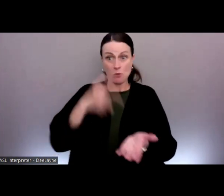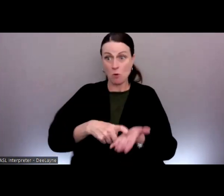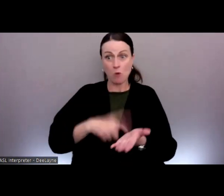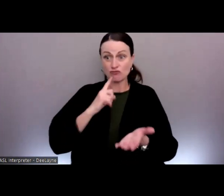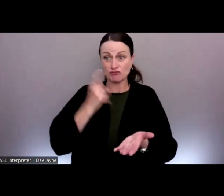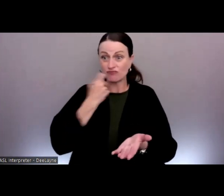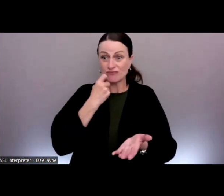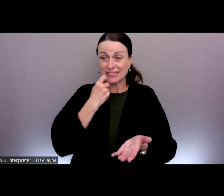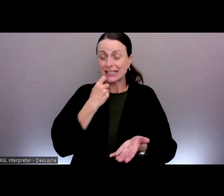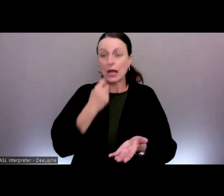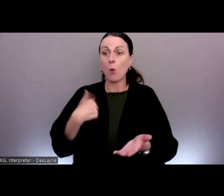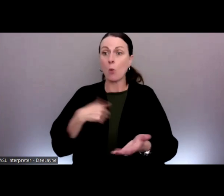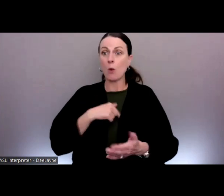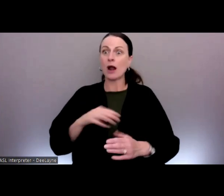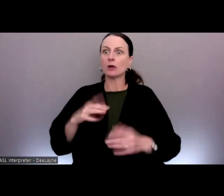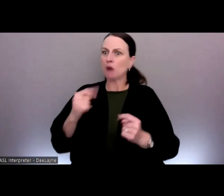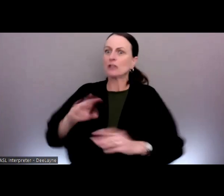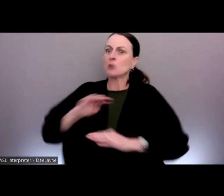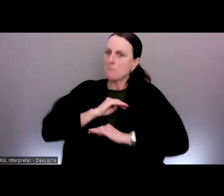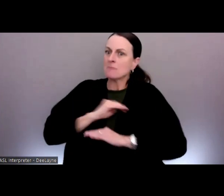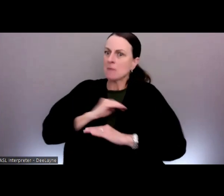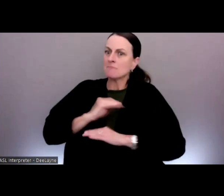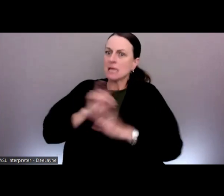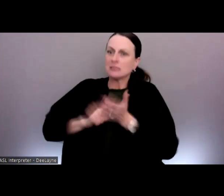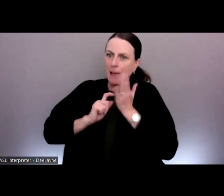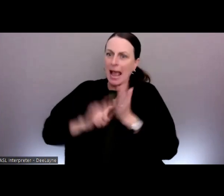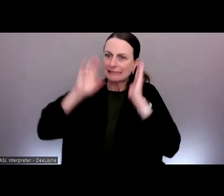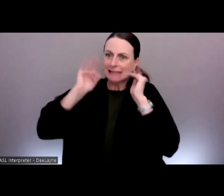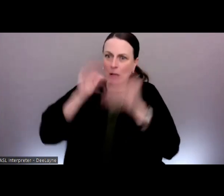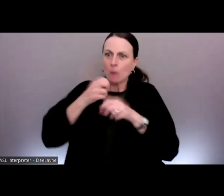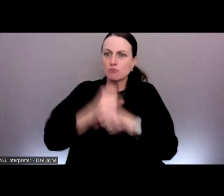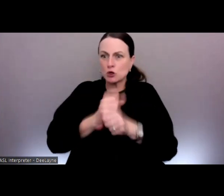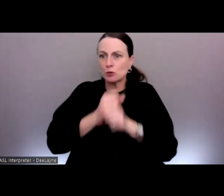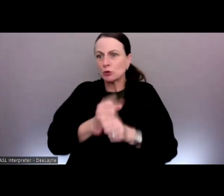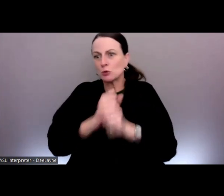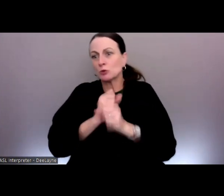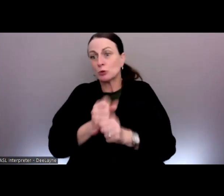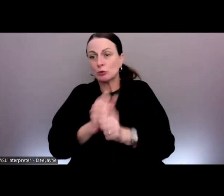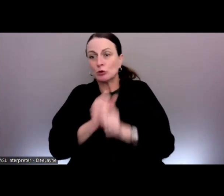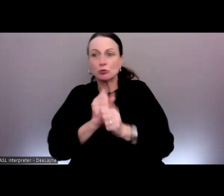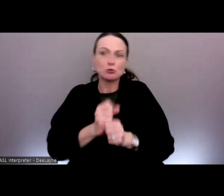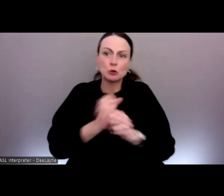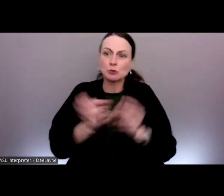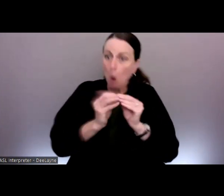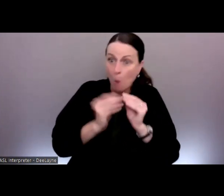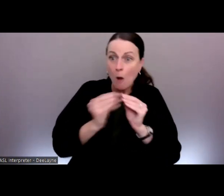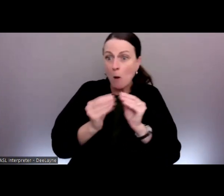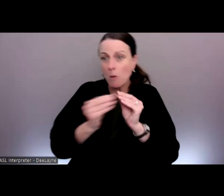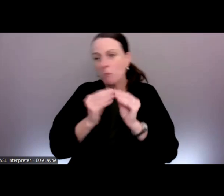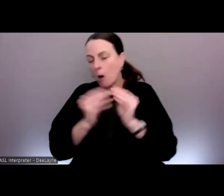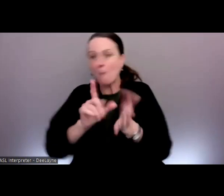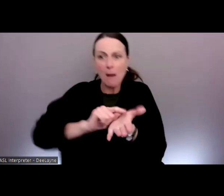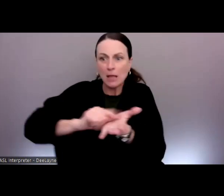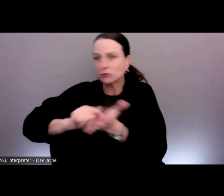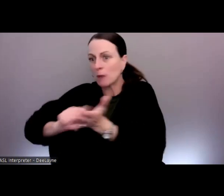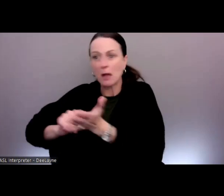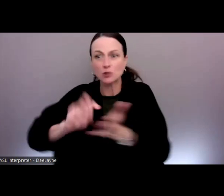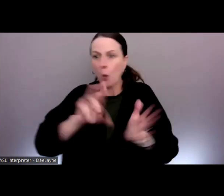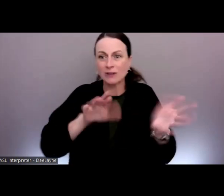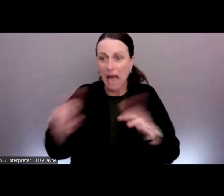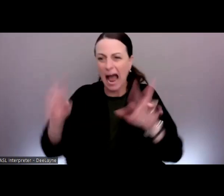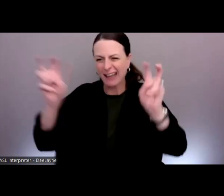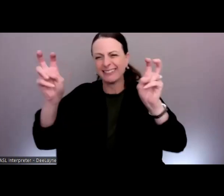all meeting academic demands and expectations to produce and produce and produce more, to publish or perish, as